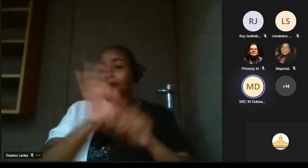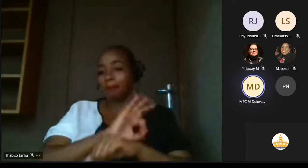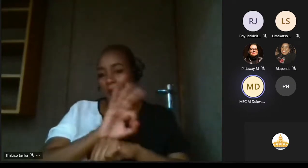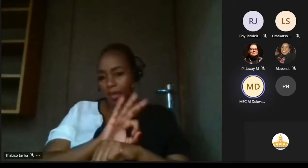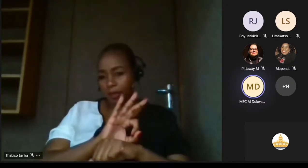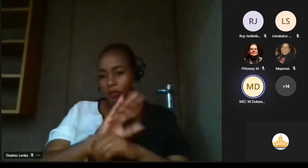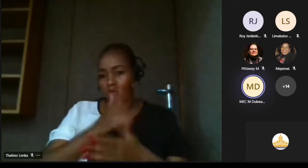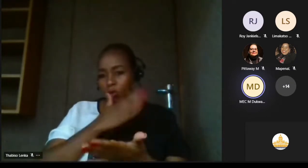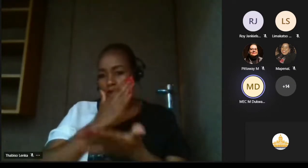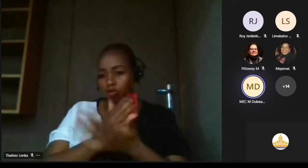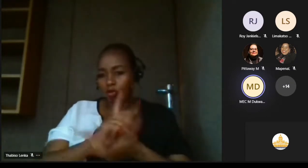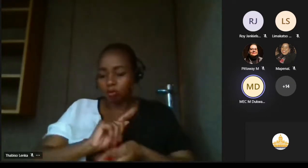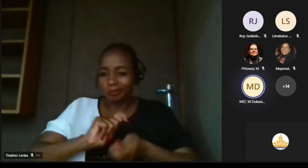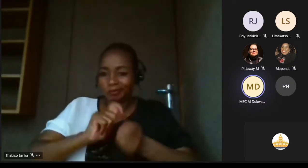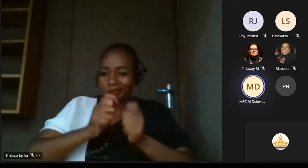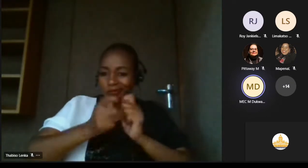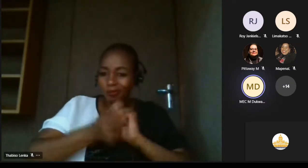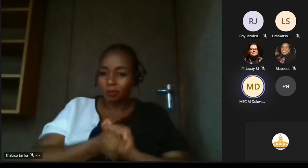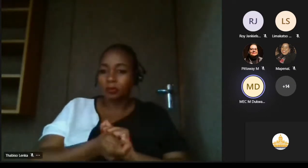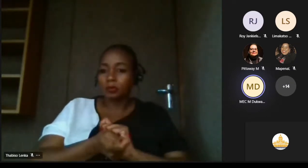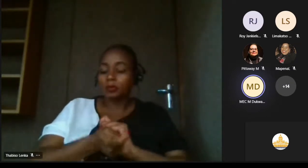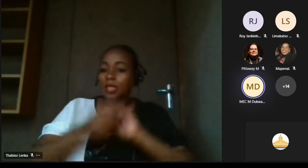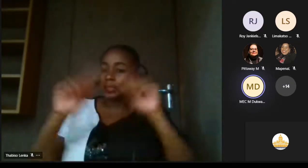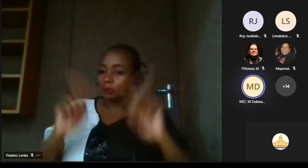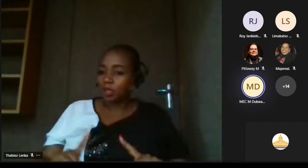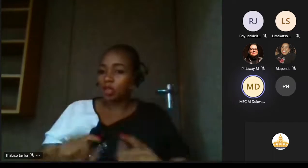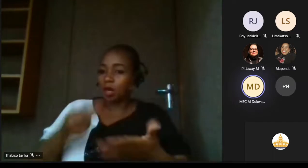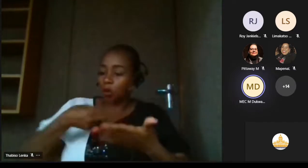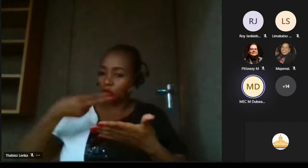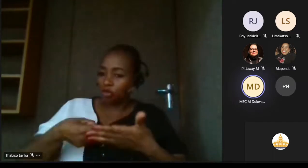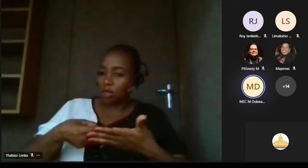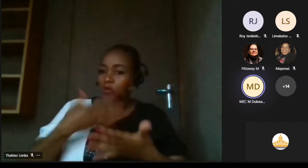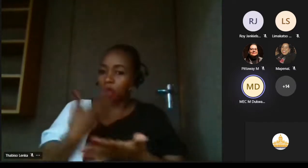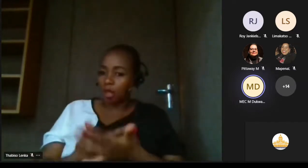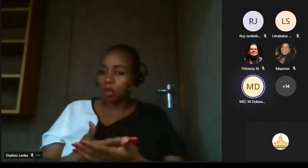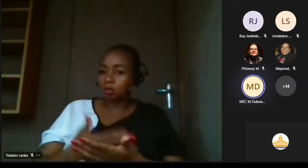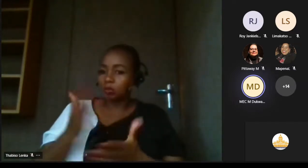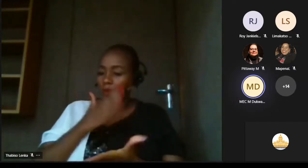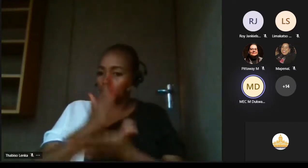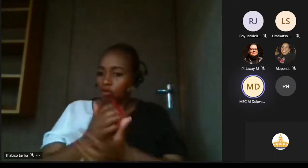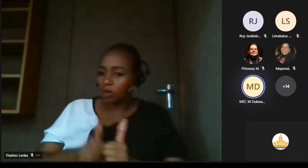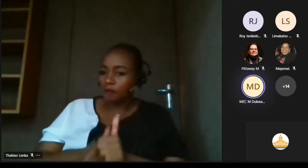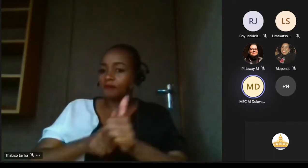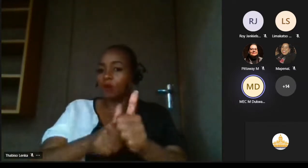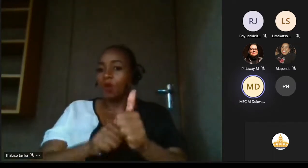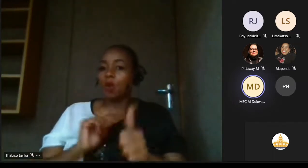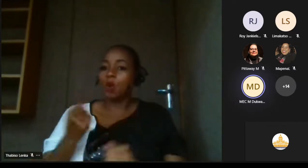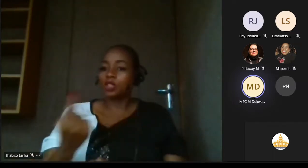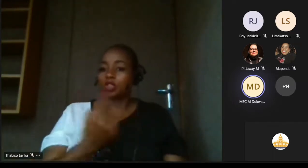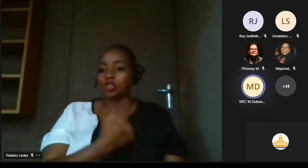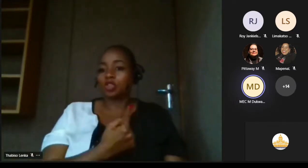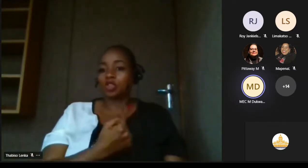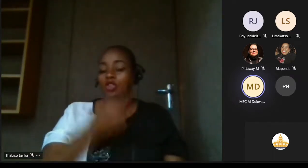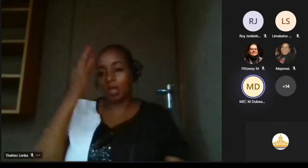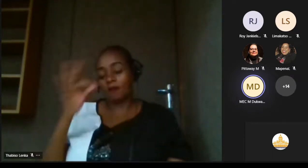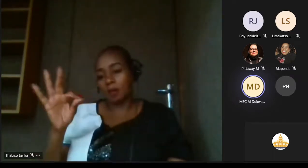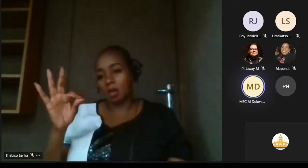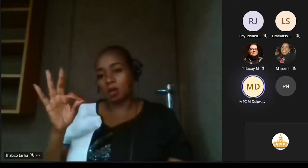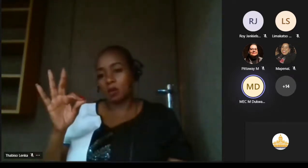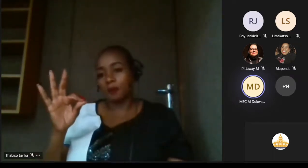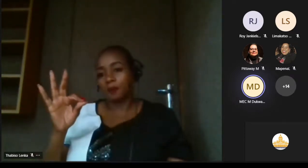be translated into special contracts that are binding across years of government. We